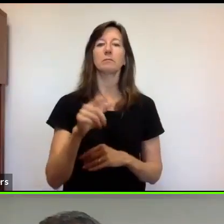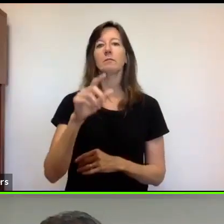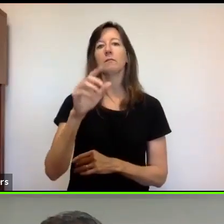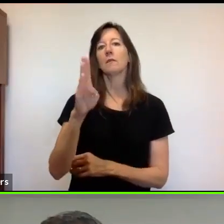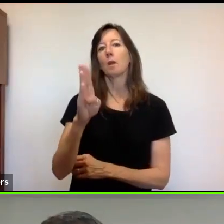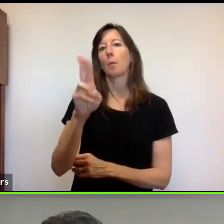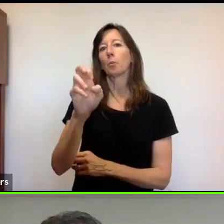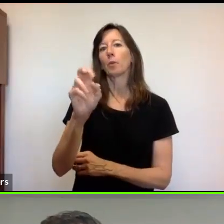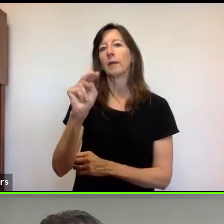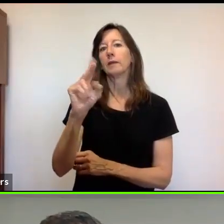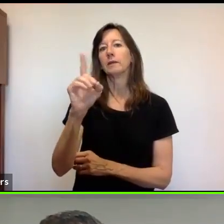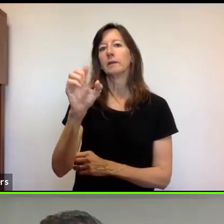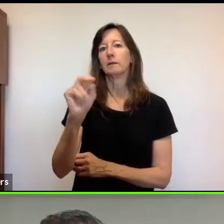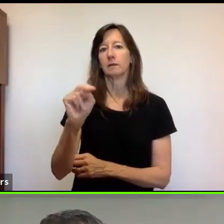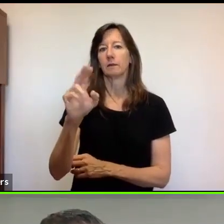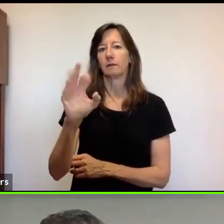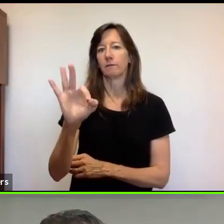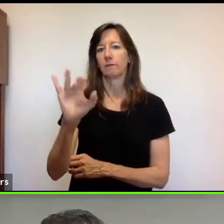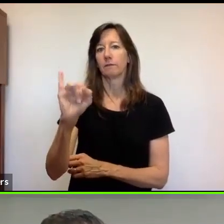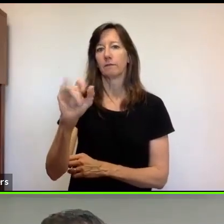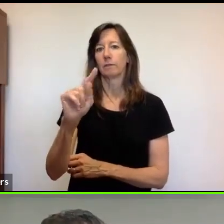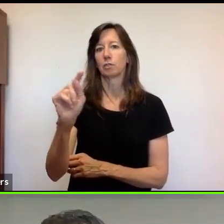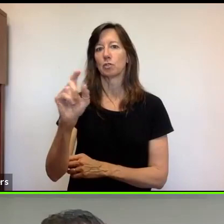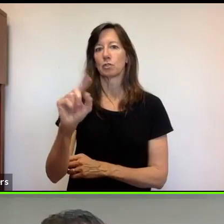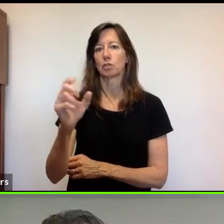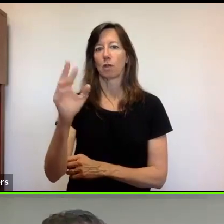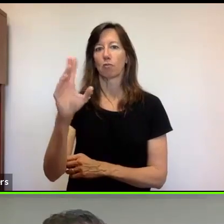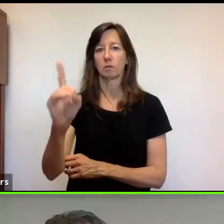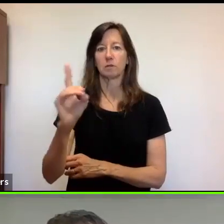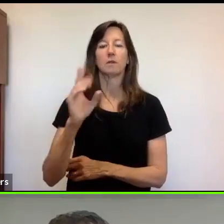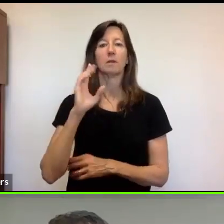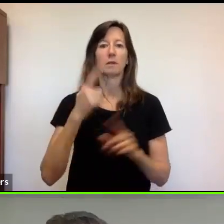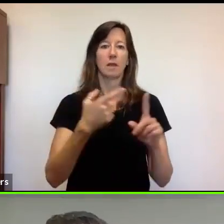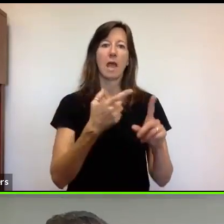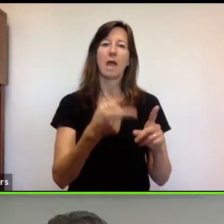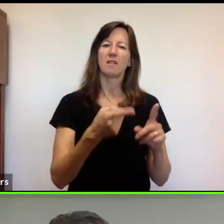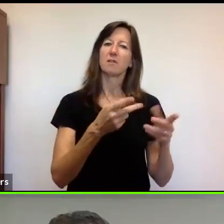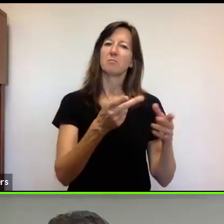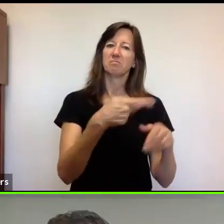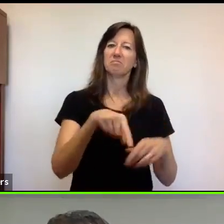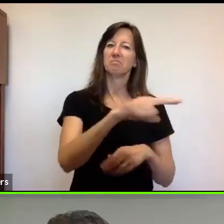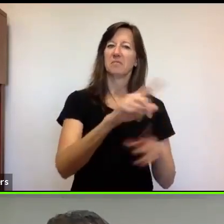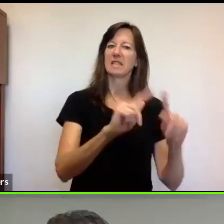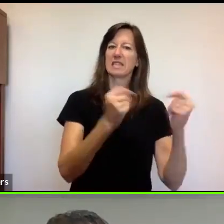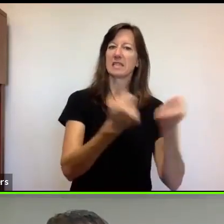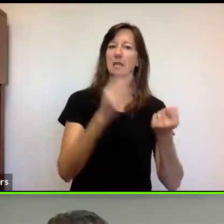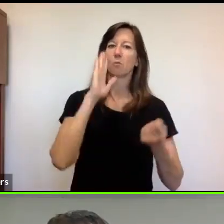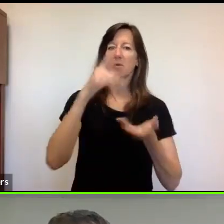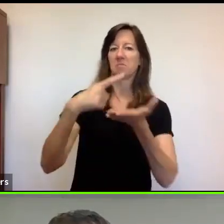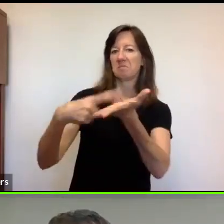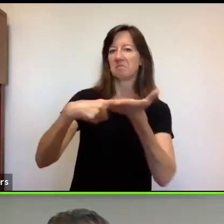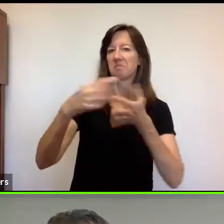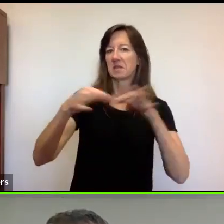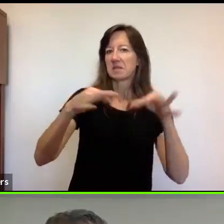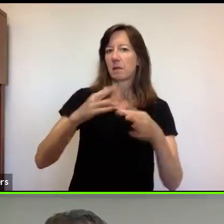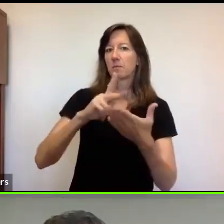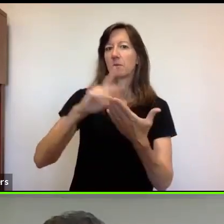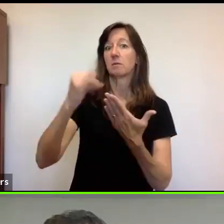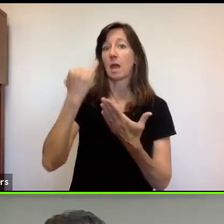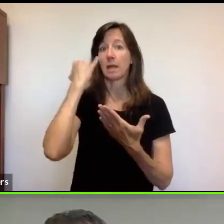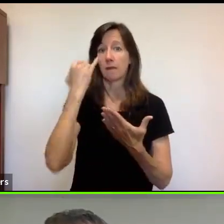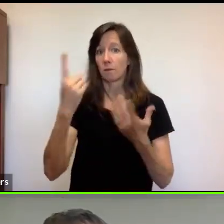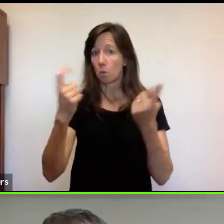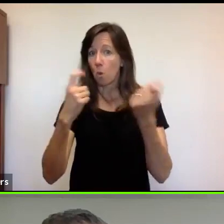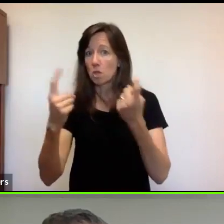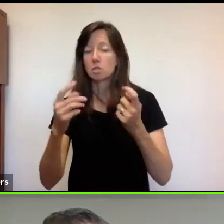HVEA Engineers, and he and the team will walk you through the presentation. Again, if you have a question and you're following us on Facebook, do that in the comment section below the live